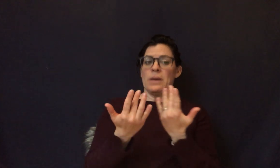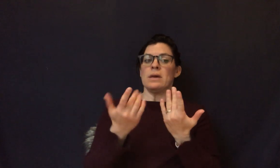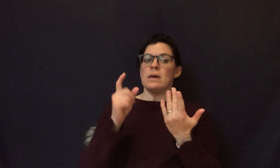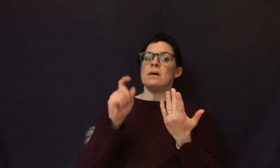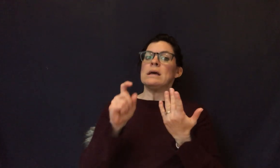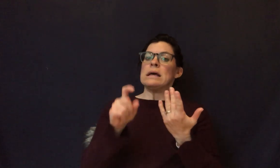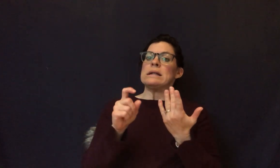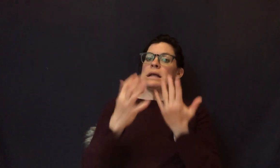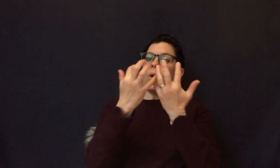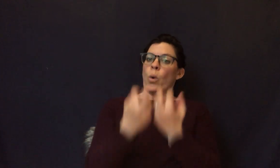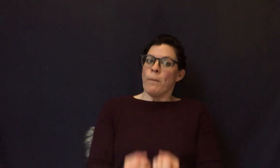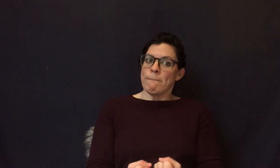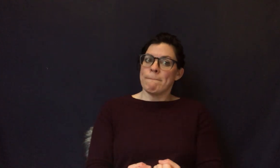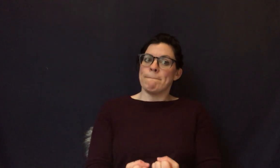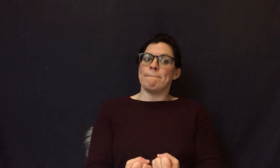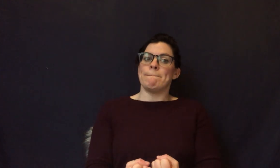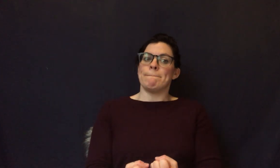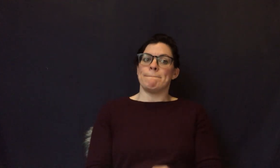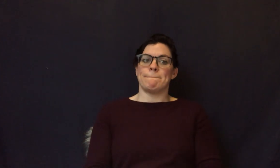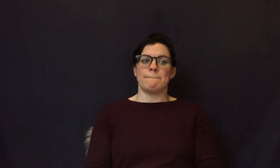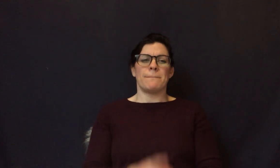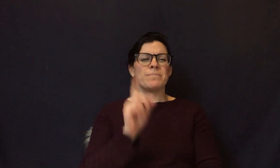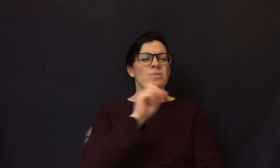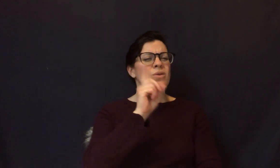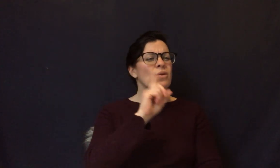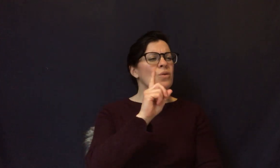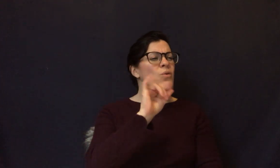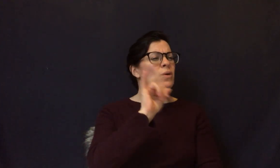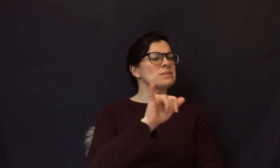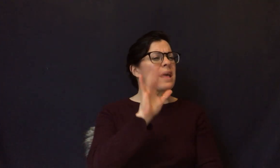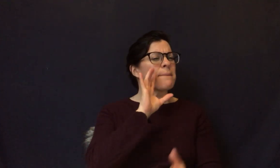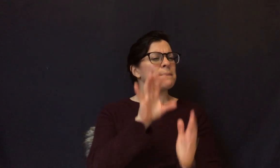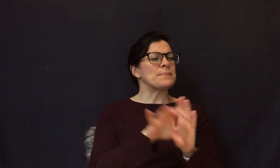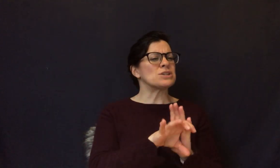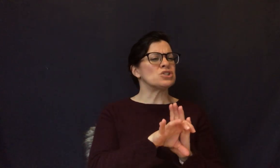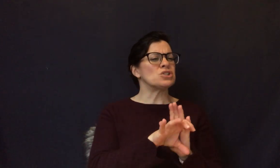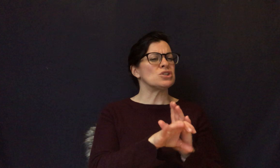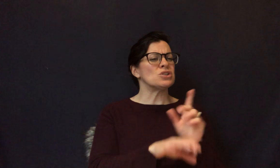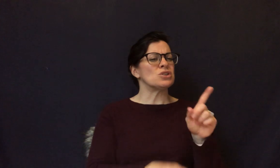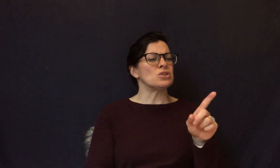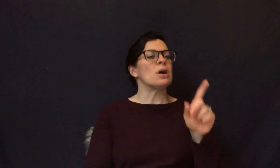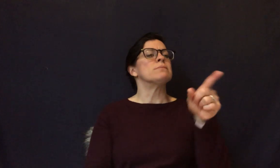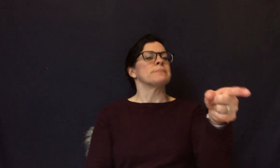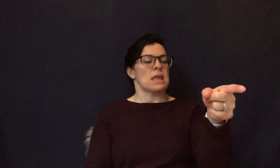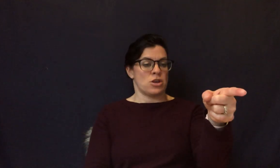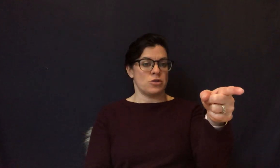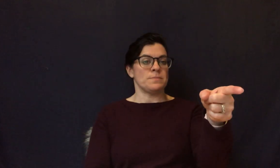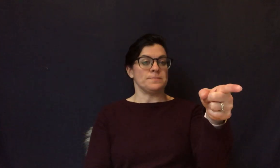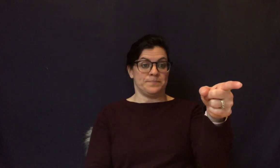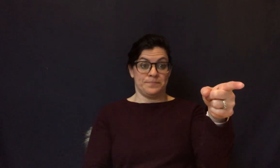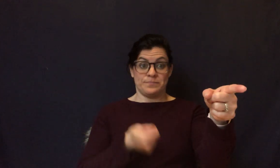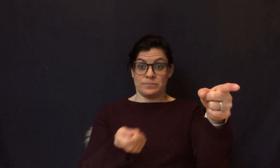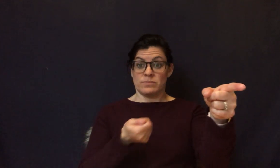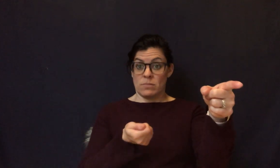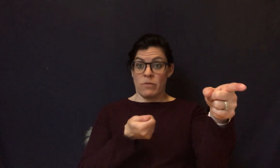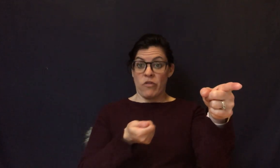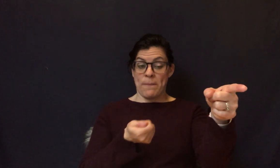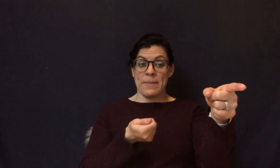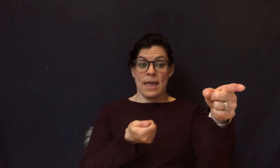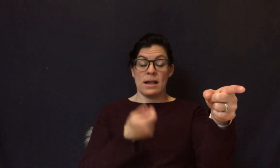sucker. I lost it. There's the frying pan, right? Yes. Okay, and here's my triangle. So how about